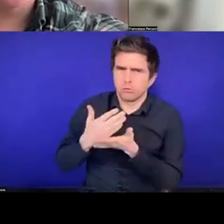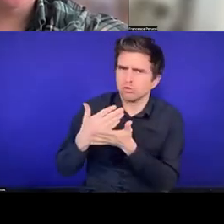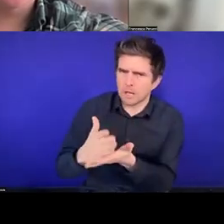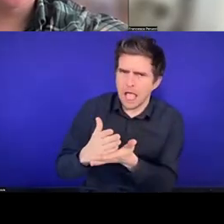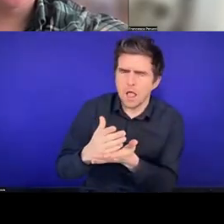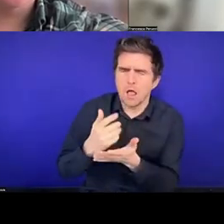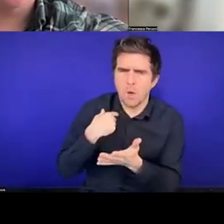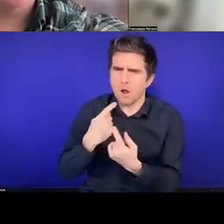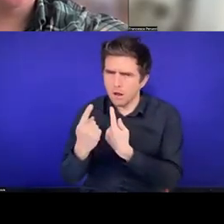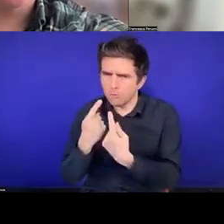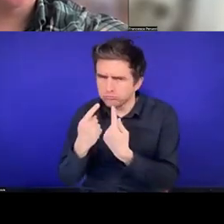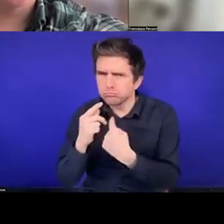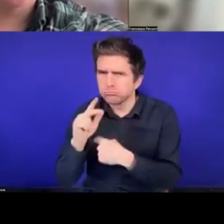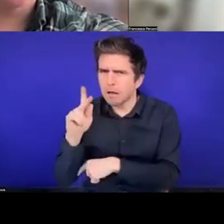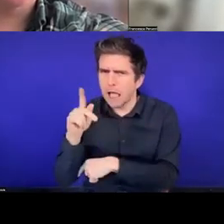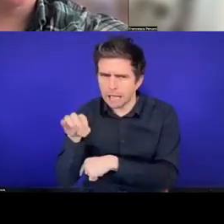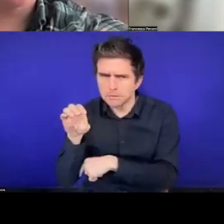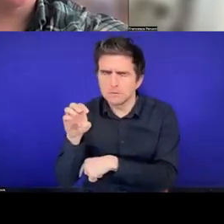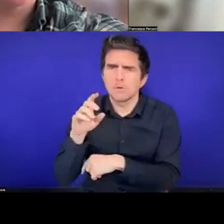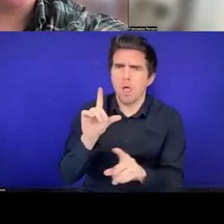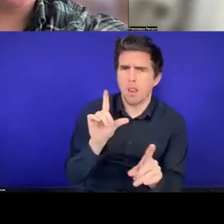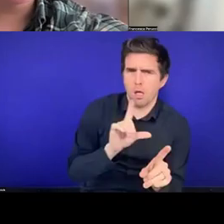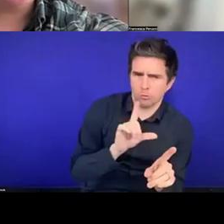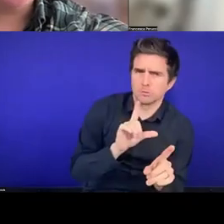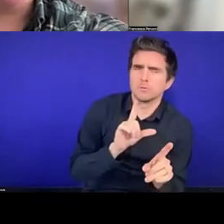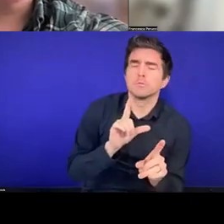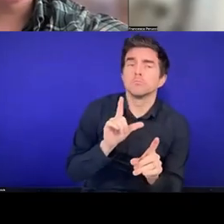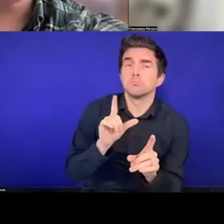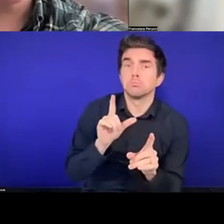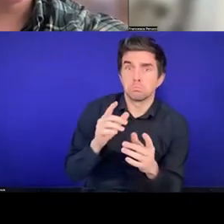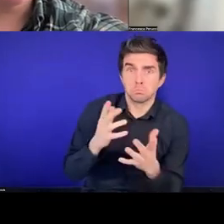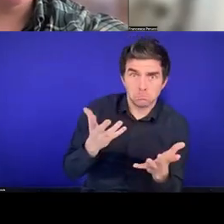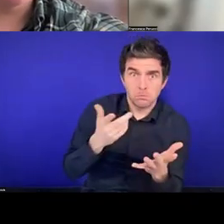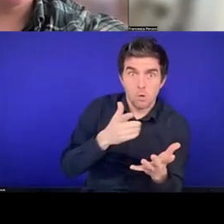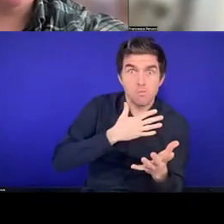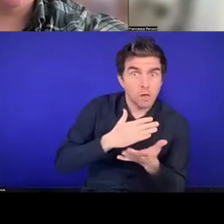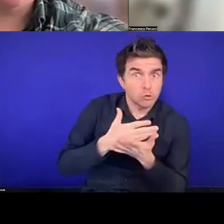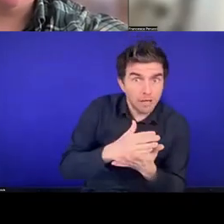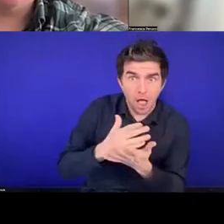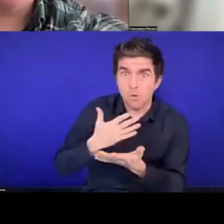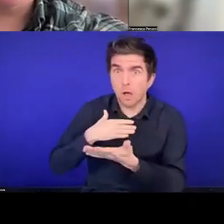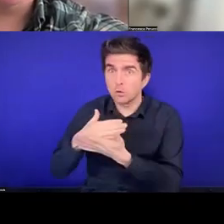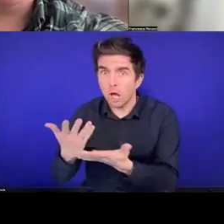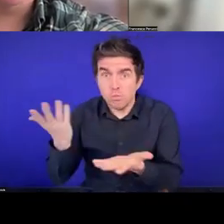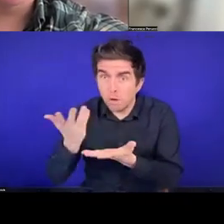happy to share their work and their information related to their research.